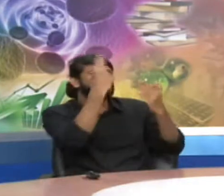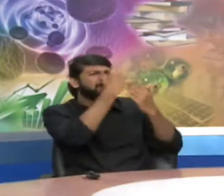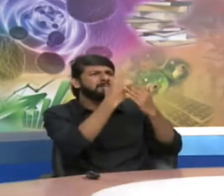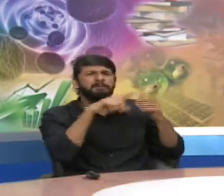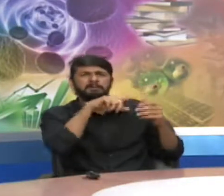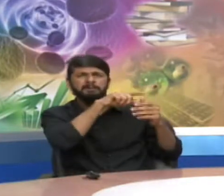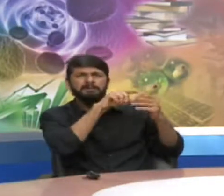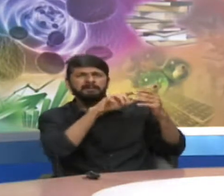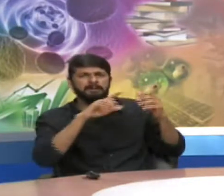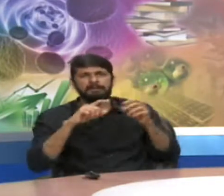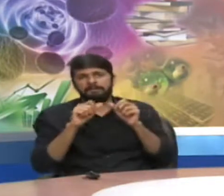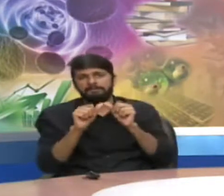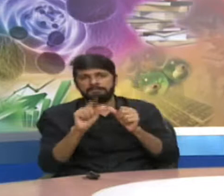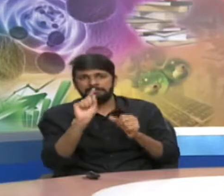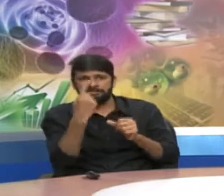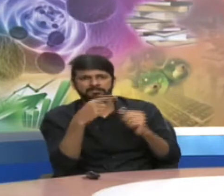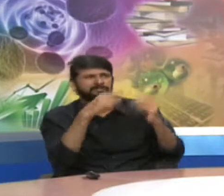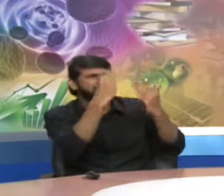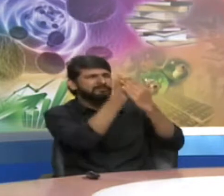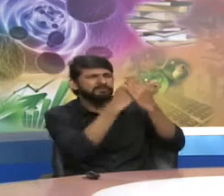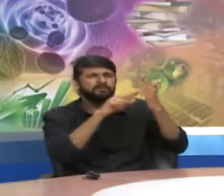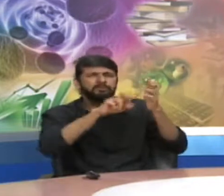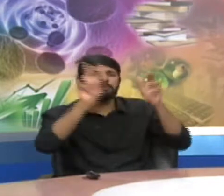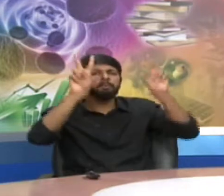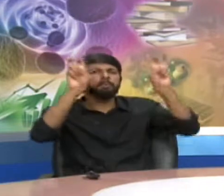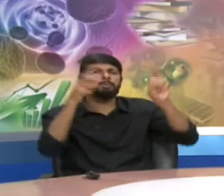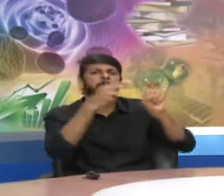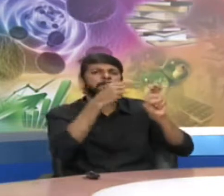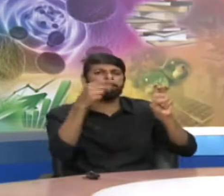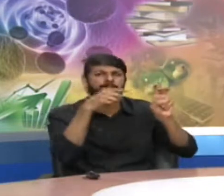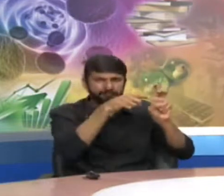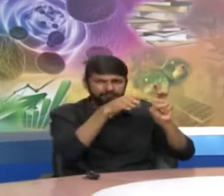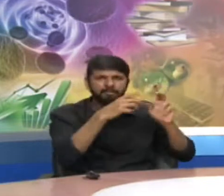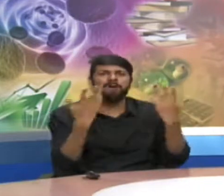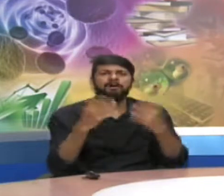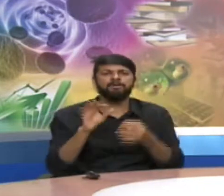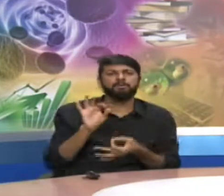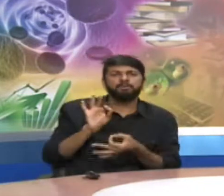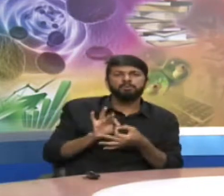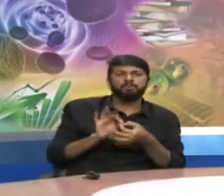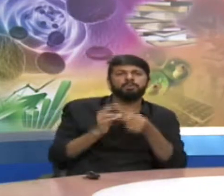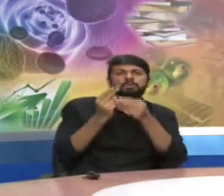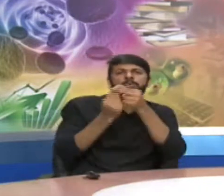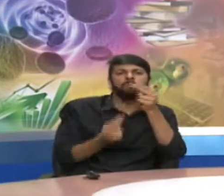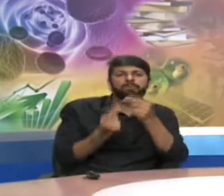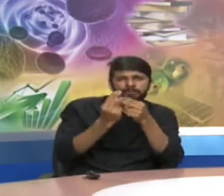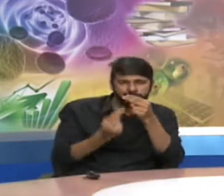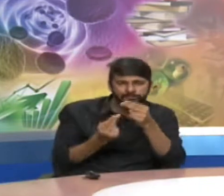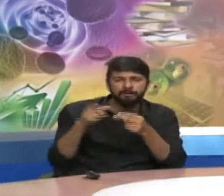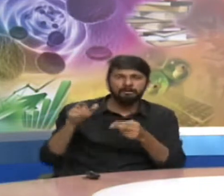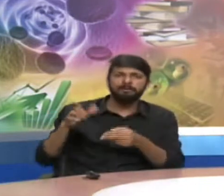Answer 1 is Life of Lord Buddha and his various incarnations.